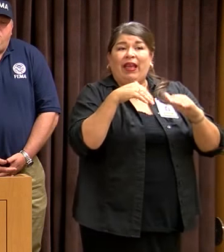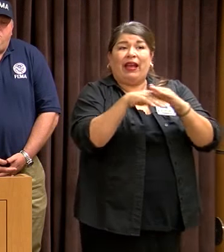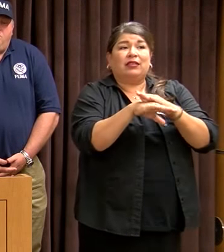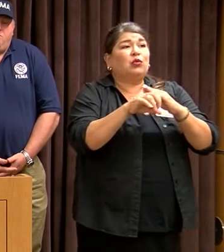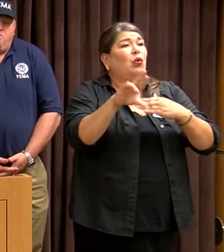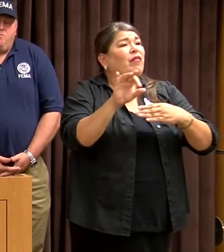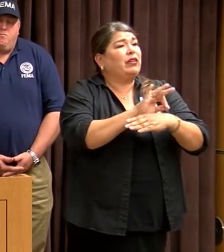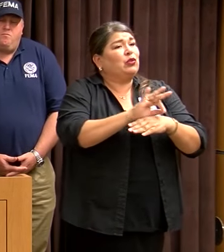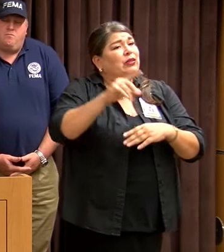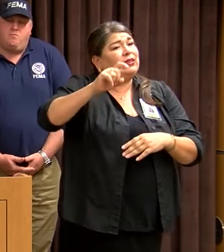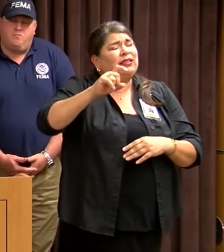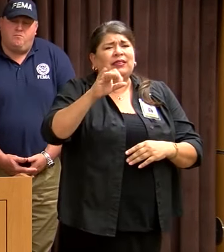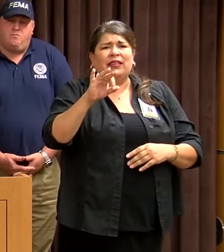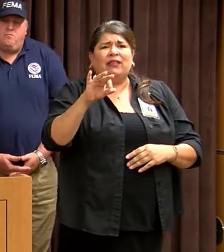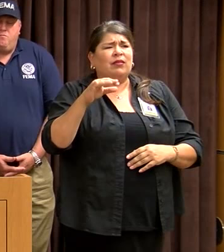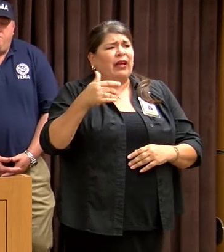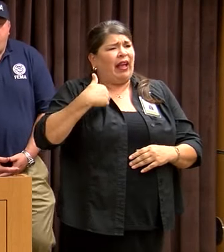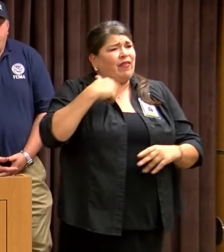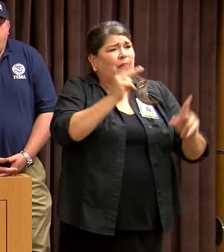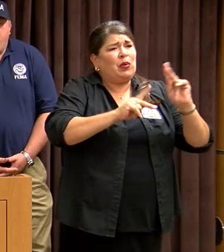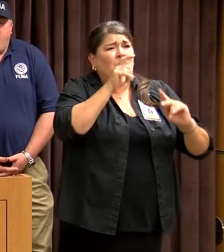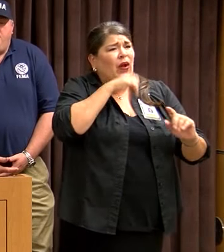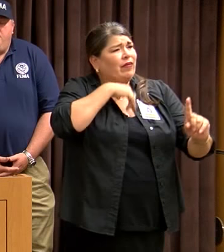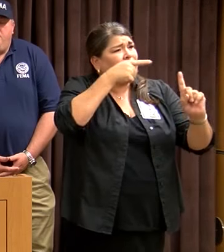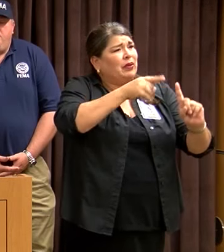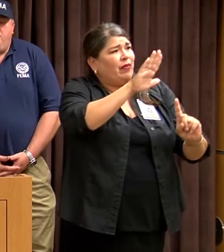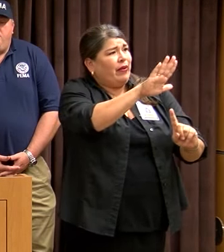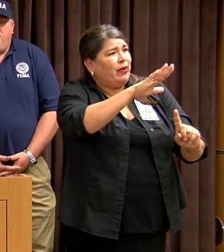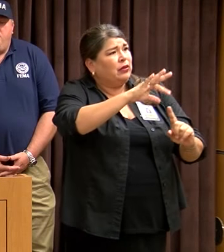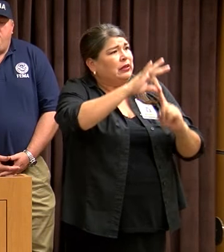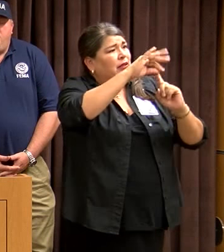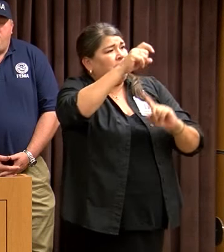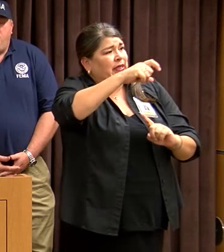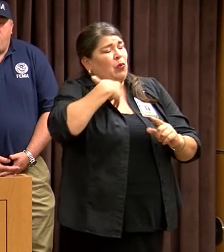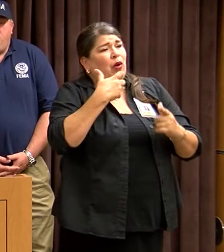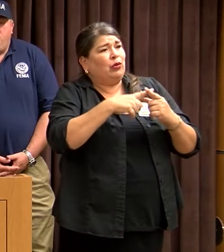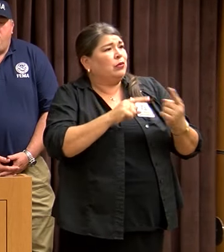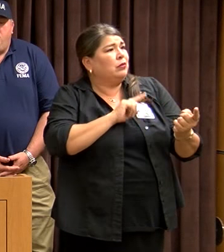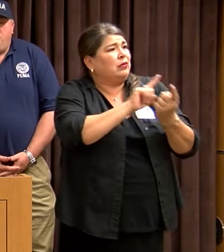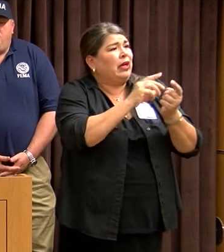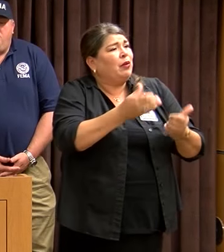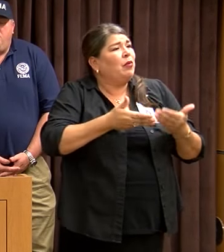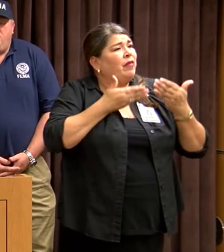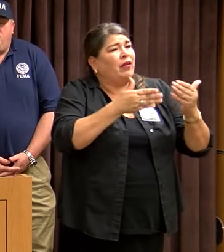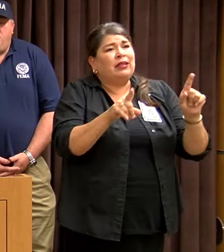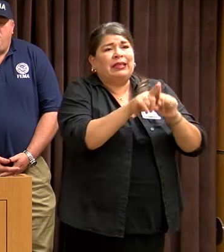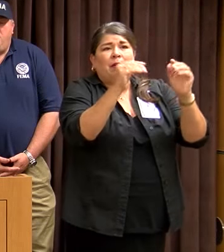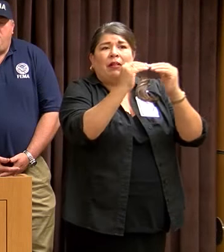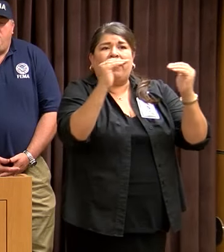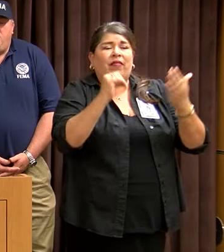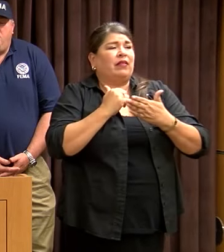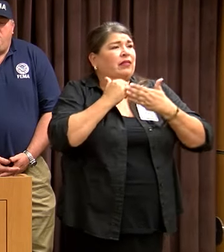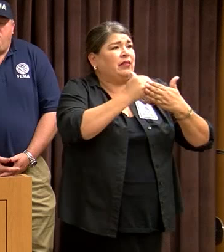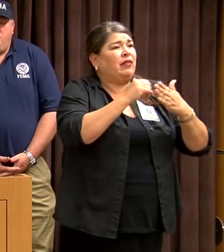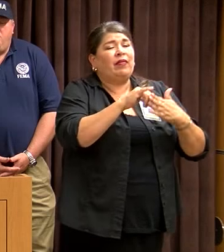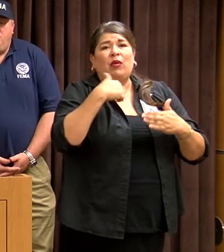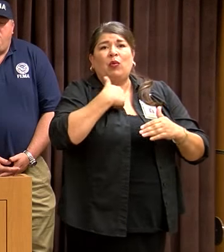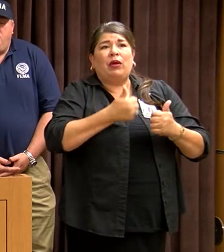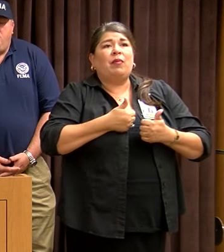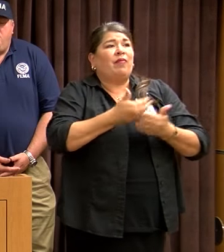have specific needs, we want to go out to them and provide them the same level of assistance that we're providing everybody in this